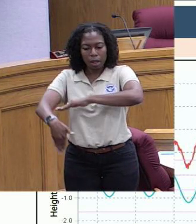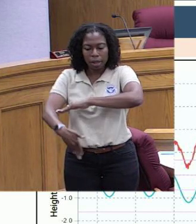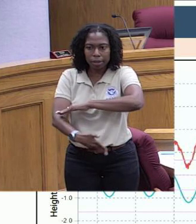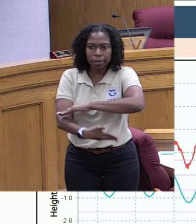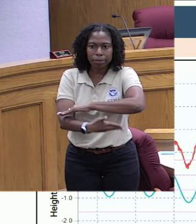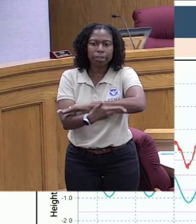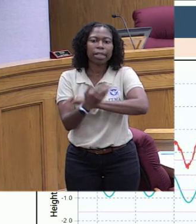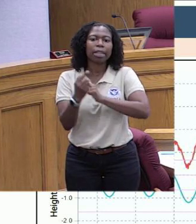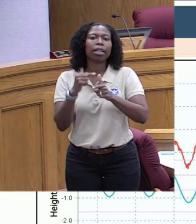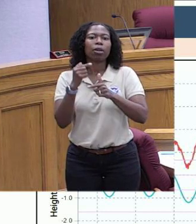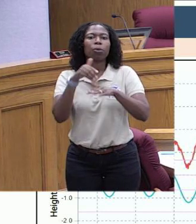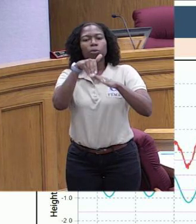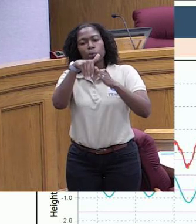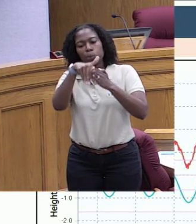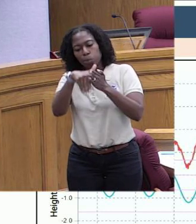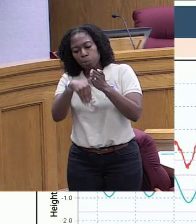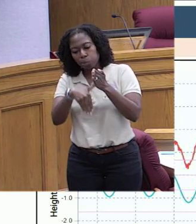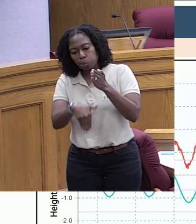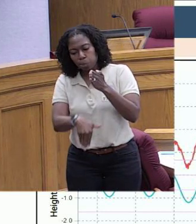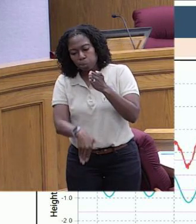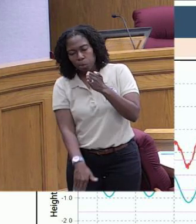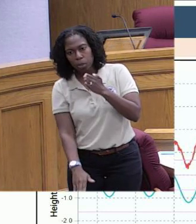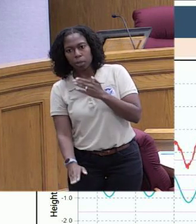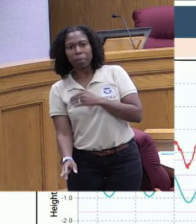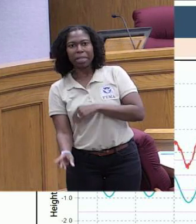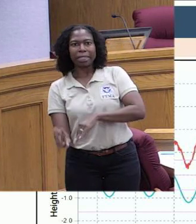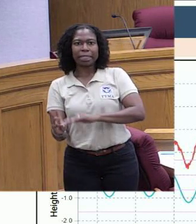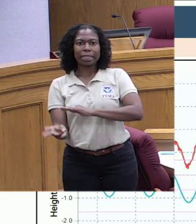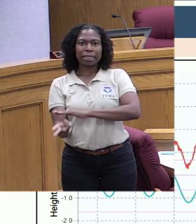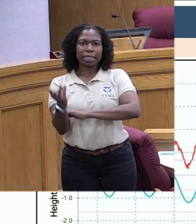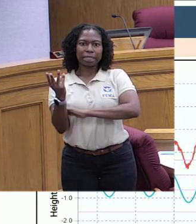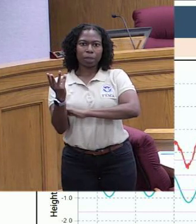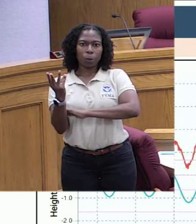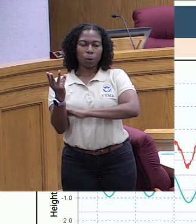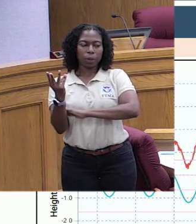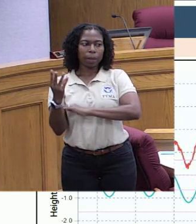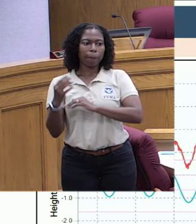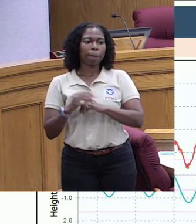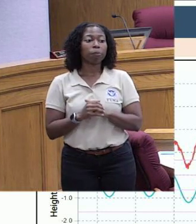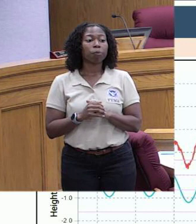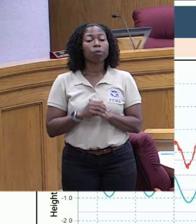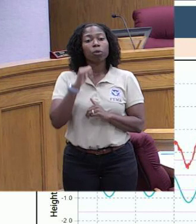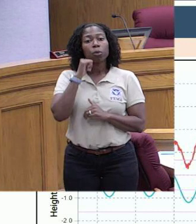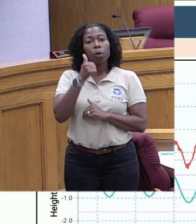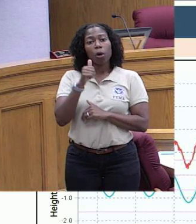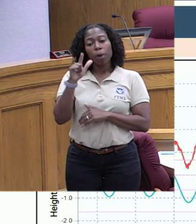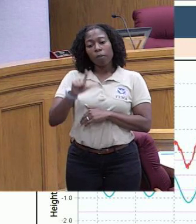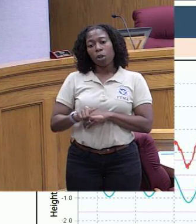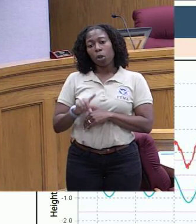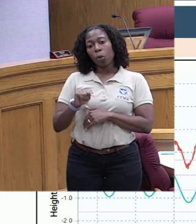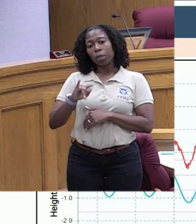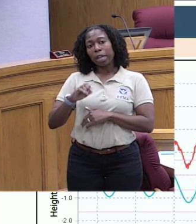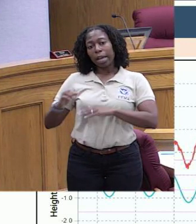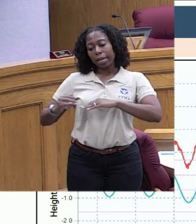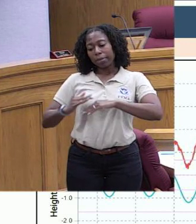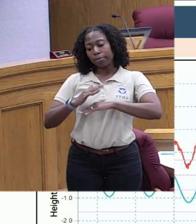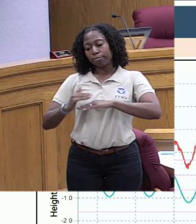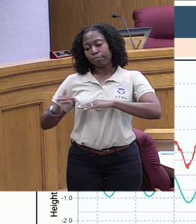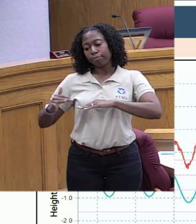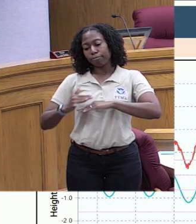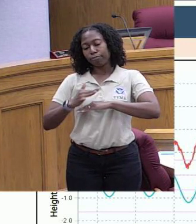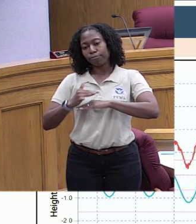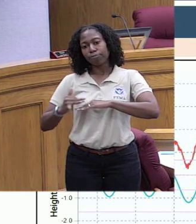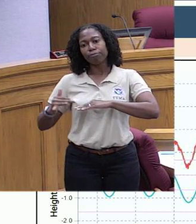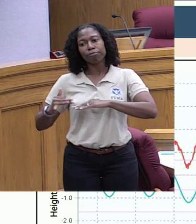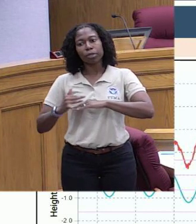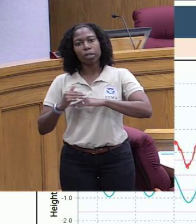it starts to drop off again around 6 in the morning. And then we have a low tide tomorrow during the morning hours and early afternoon